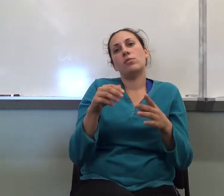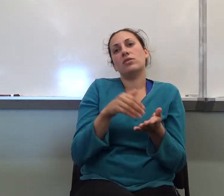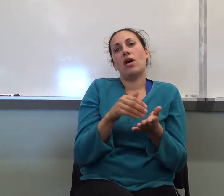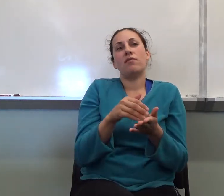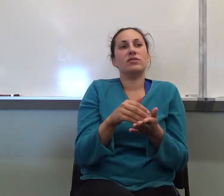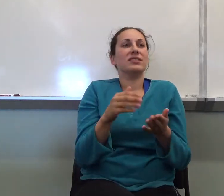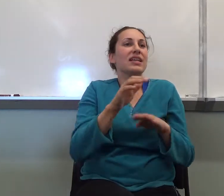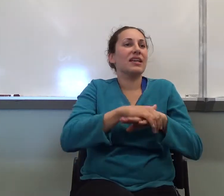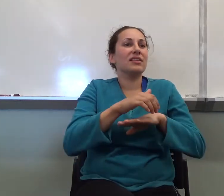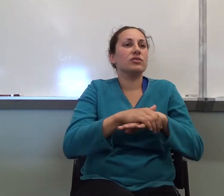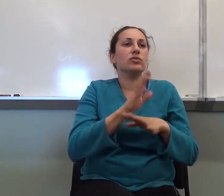This is the base number.